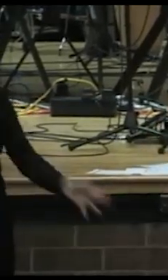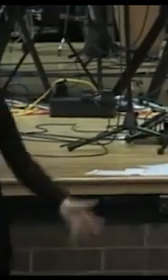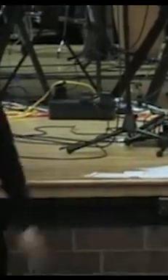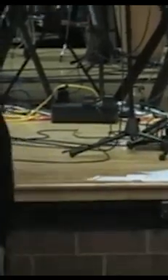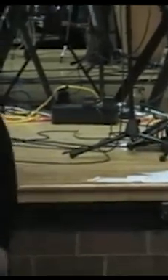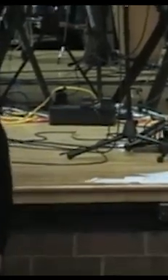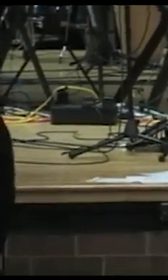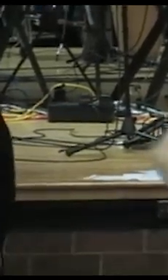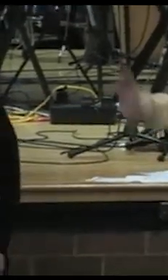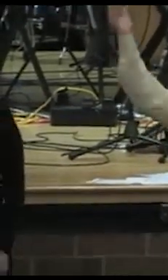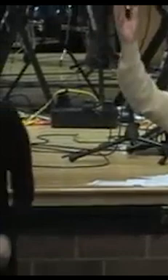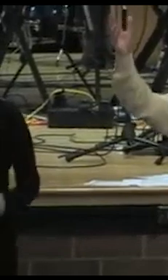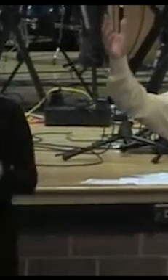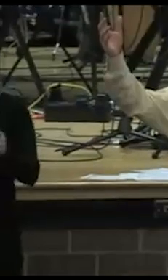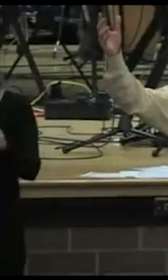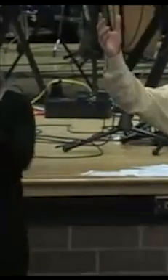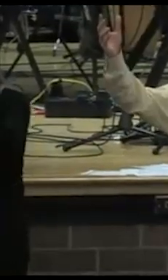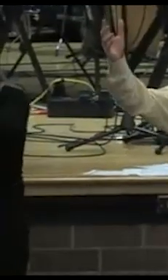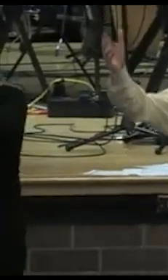after His will.